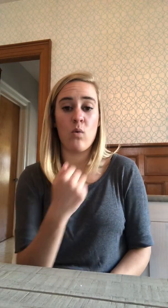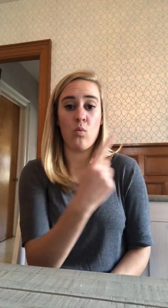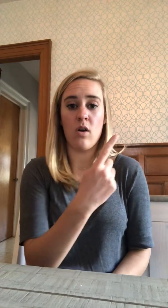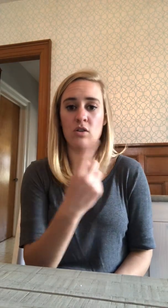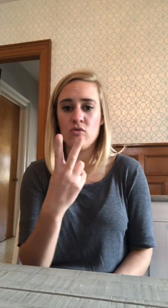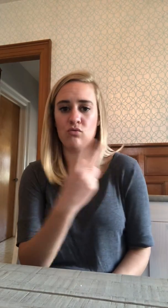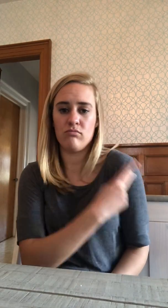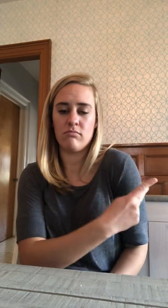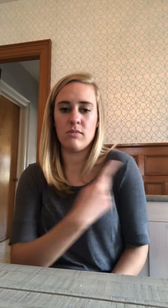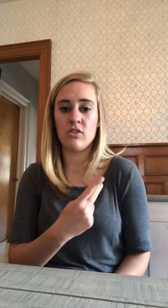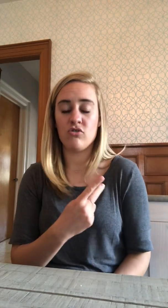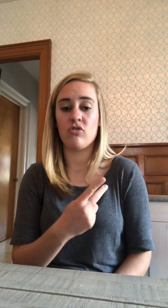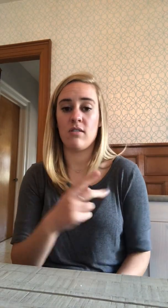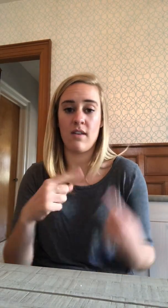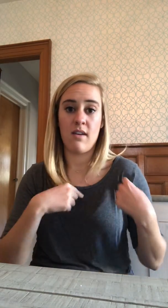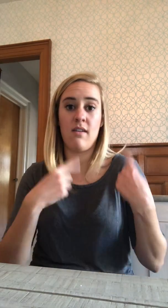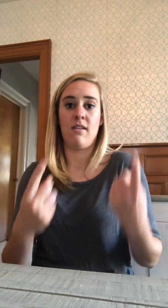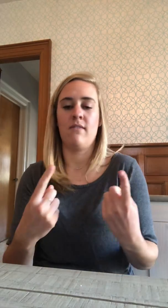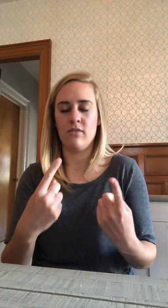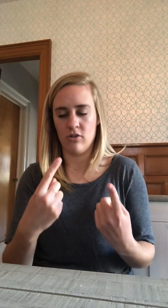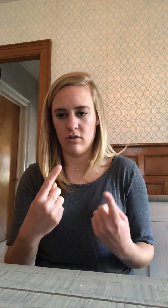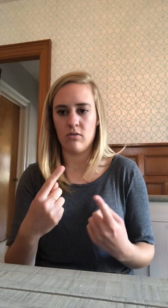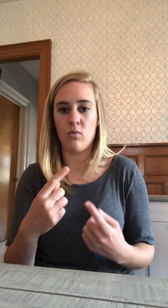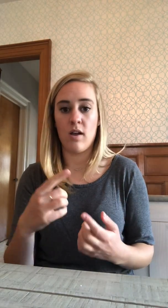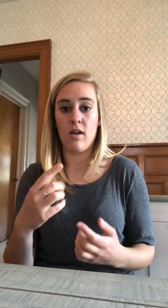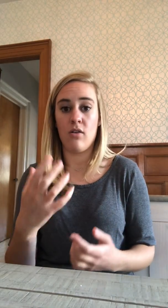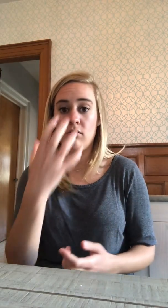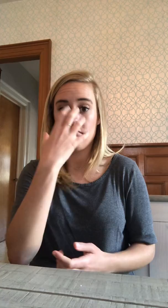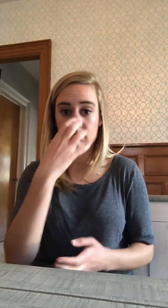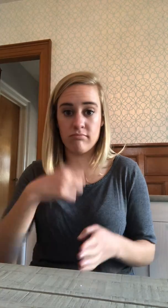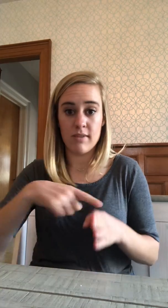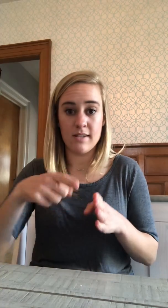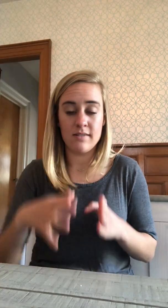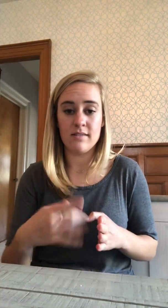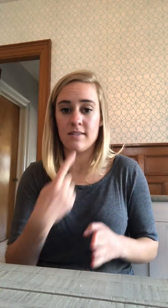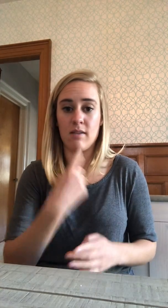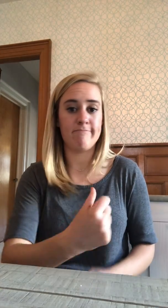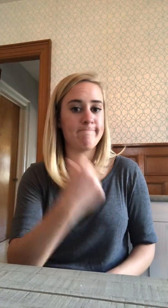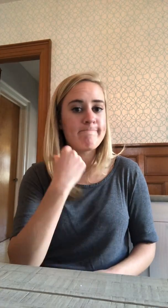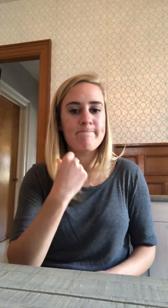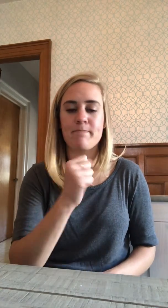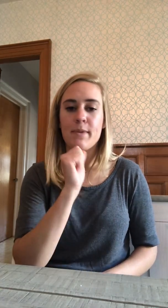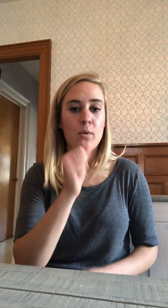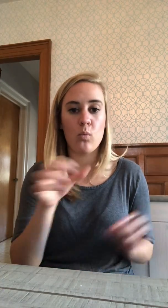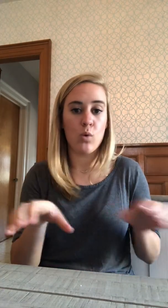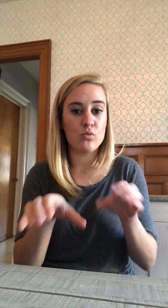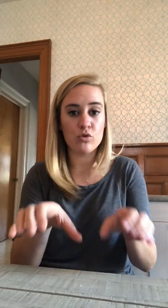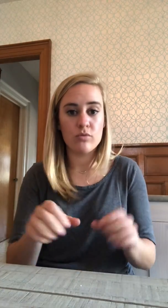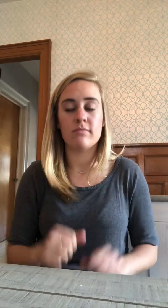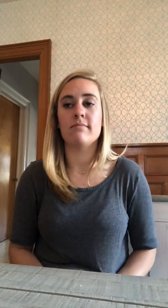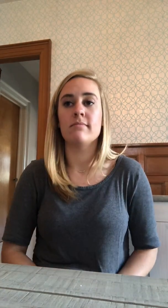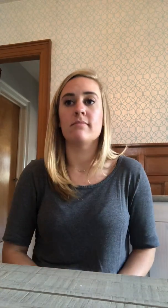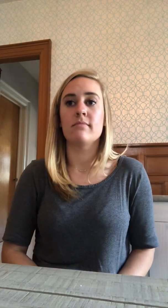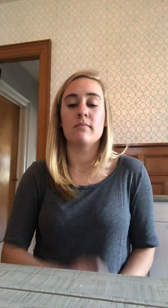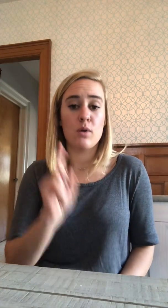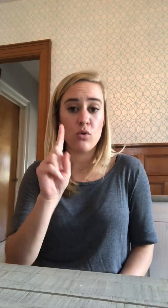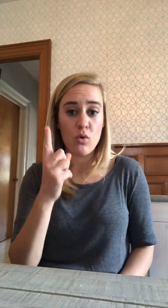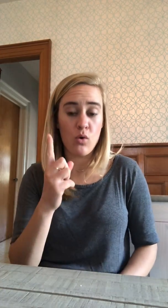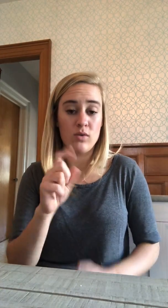where anesthesia said, we will not subject this person to general anesthesia. The only circumstance under which we would even attempt it is if